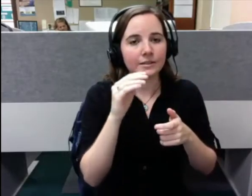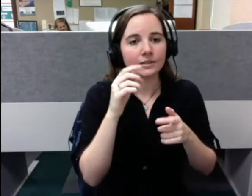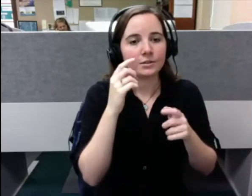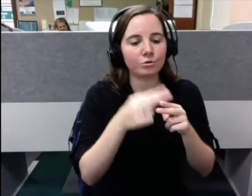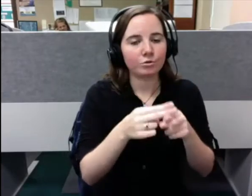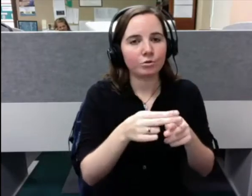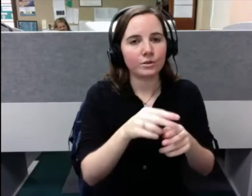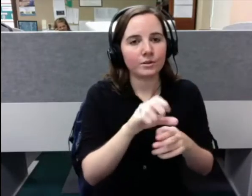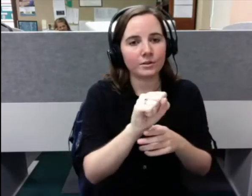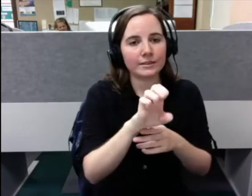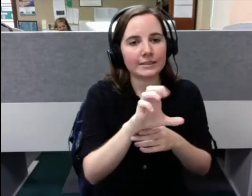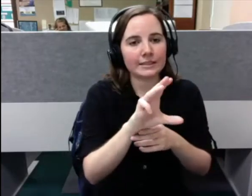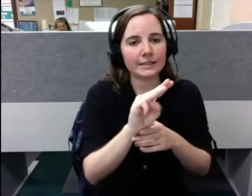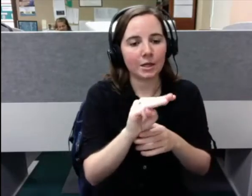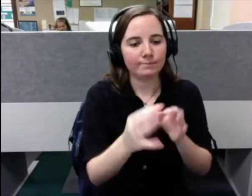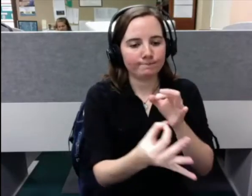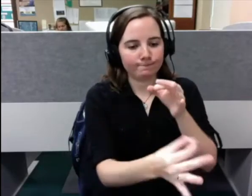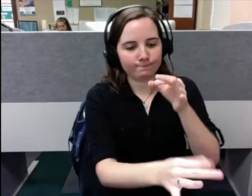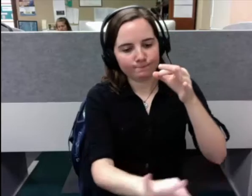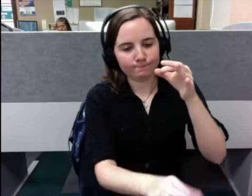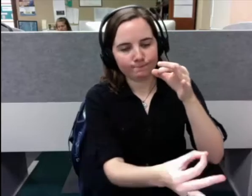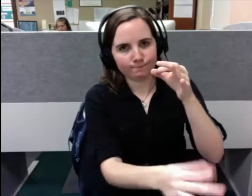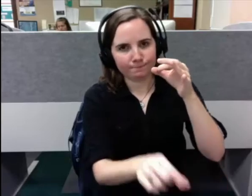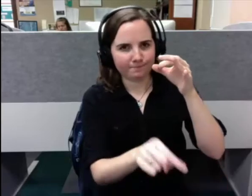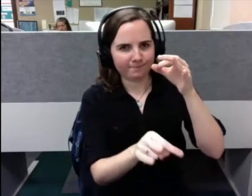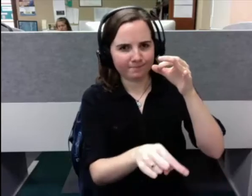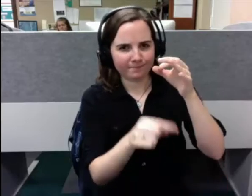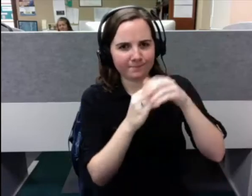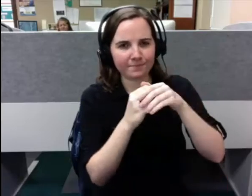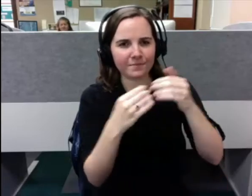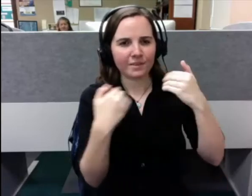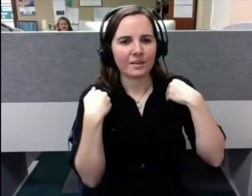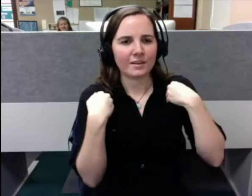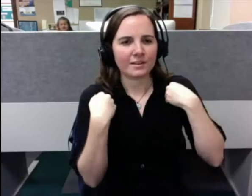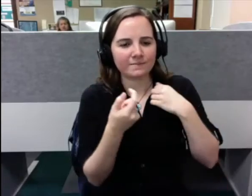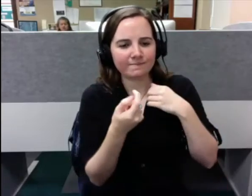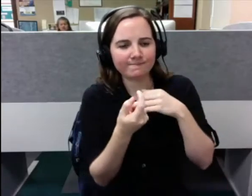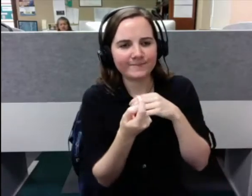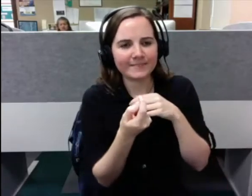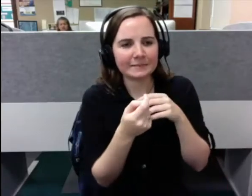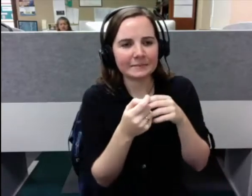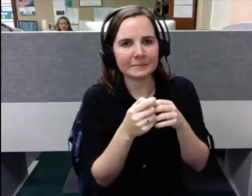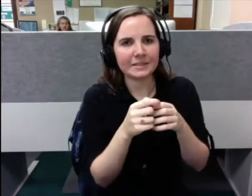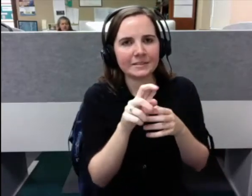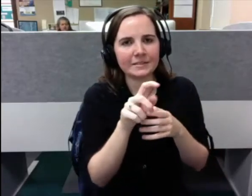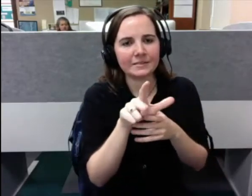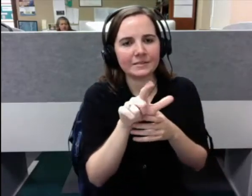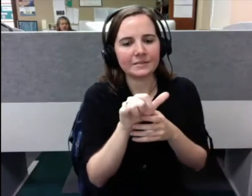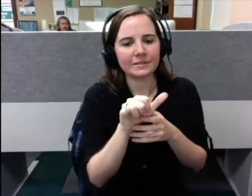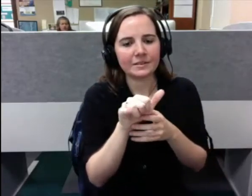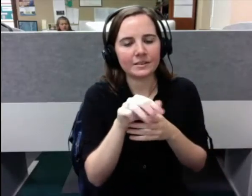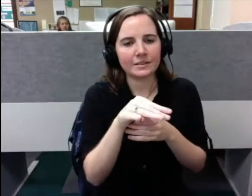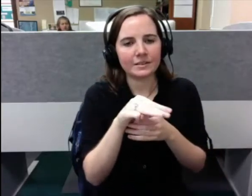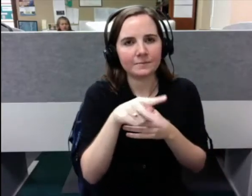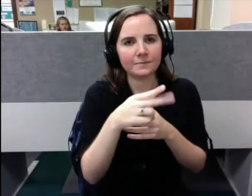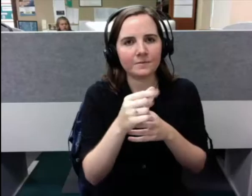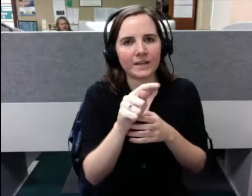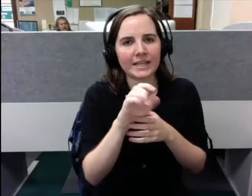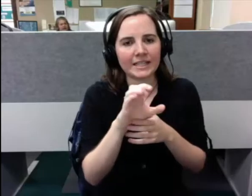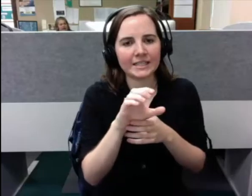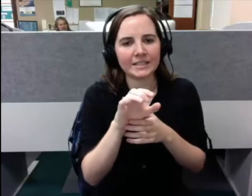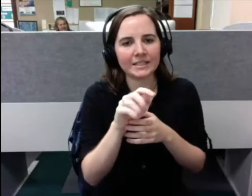round, ball-shaped receiving chamber. Additionally, attached to the cecum, there's a small piece of lymphatic tissue known as the vermiform